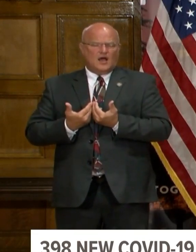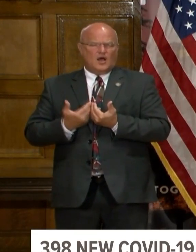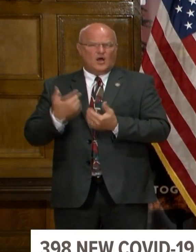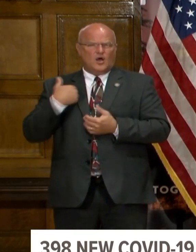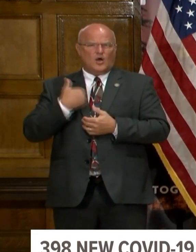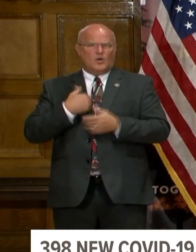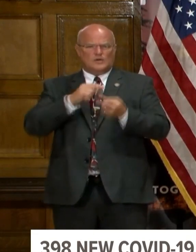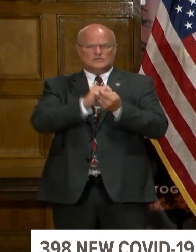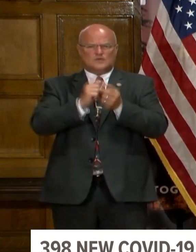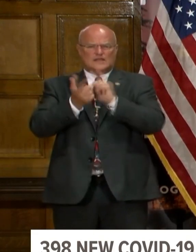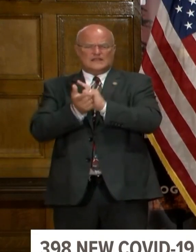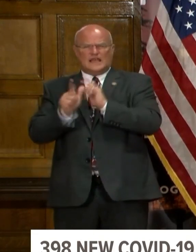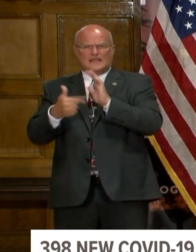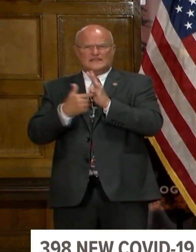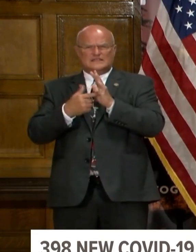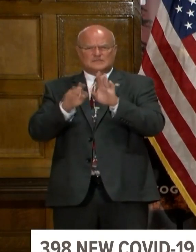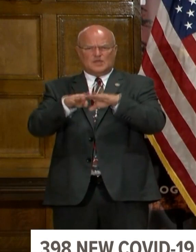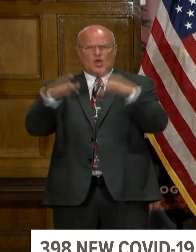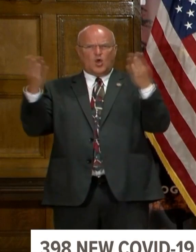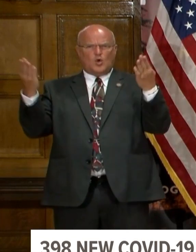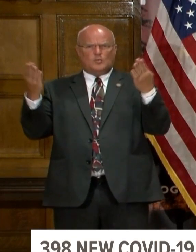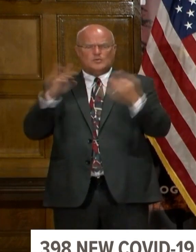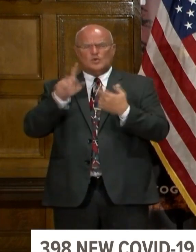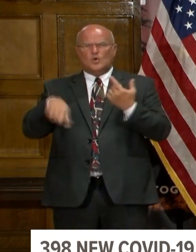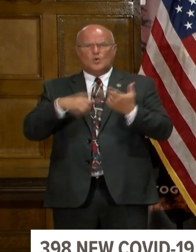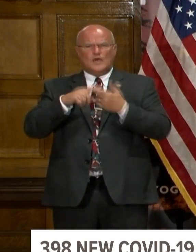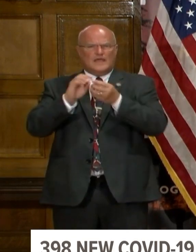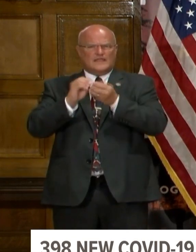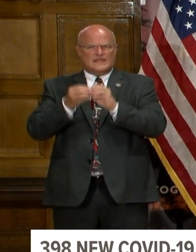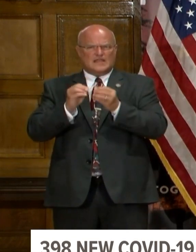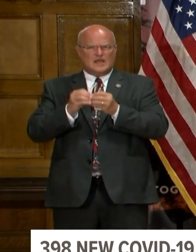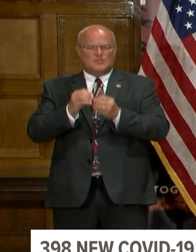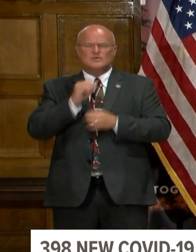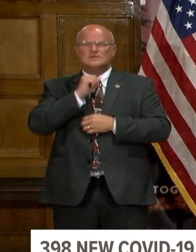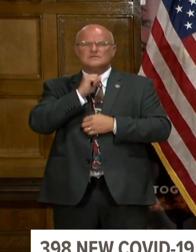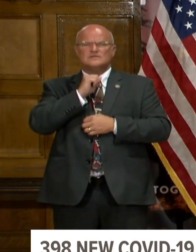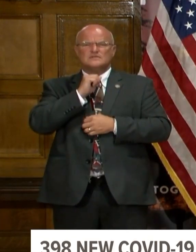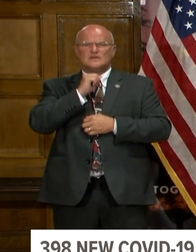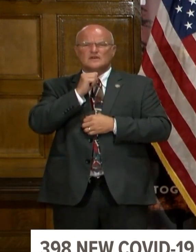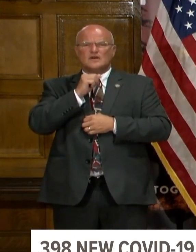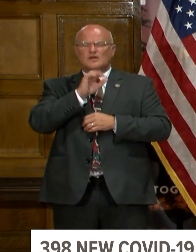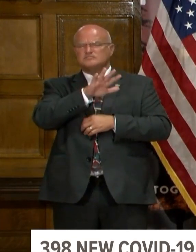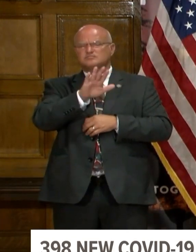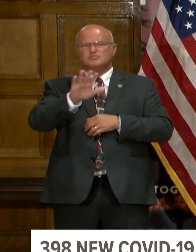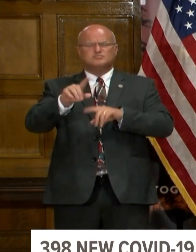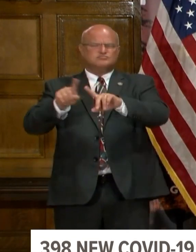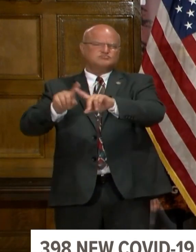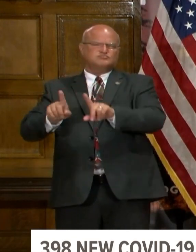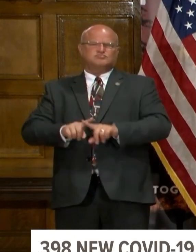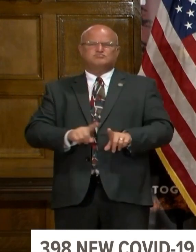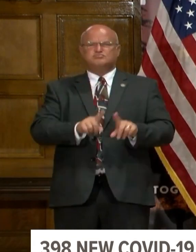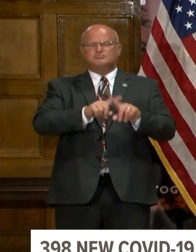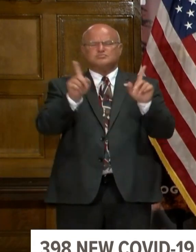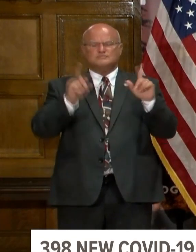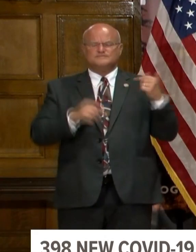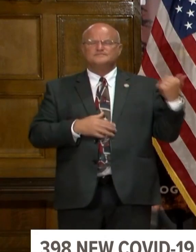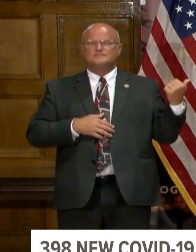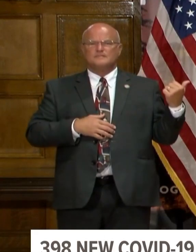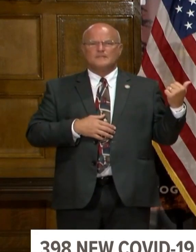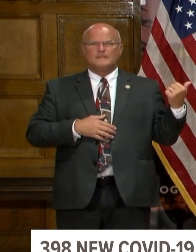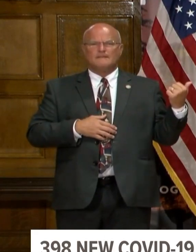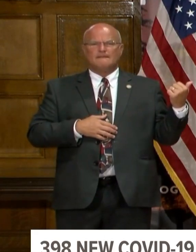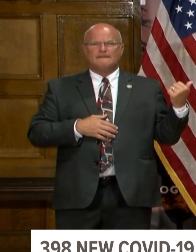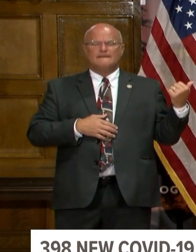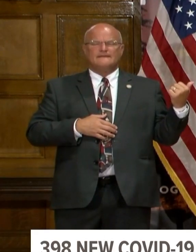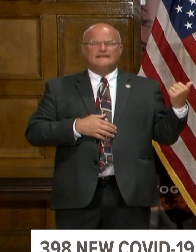we translating this to be open whenever the numbers are just across the board? Well, I